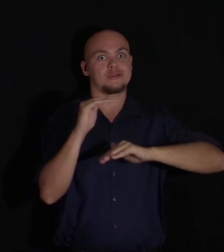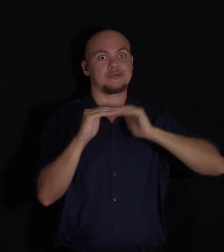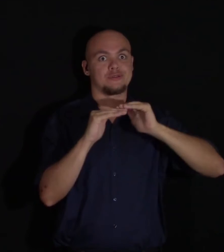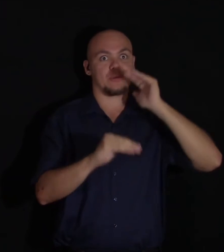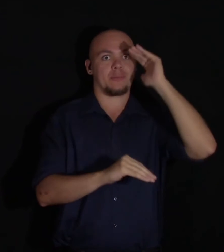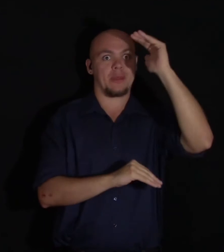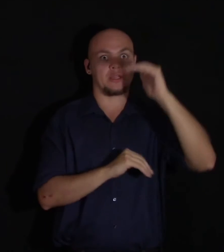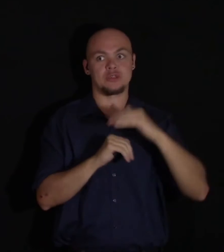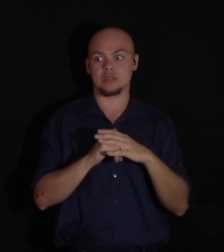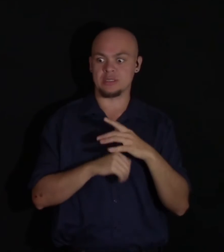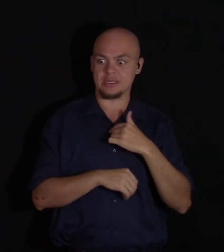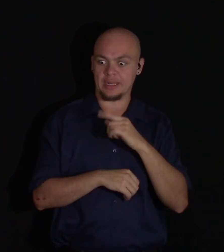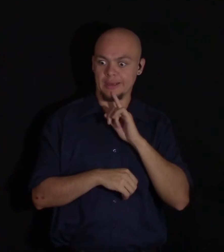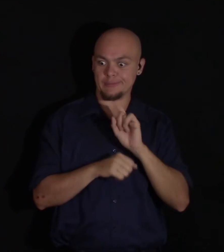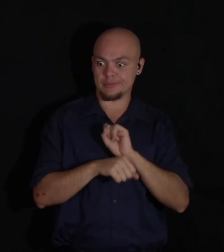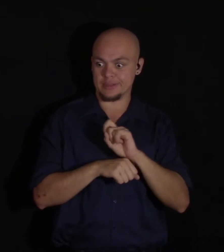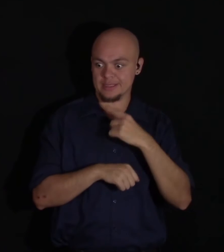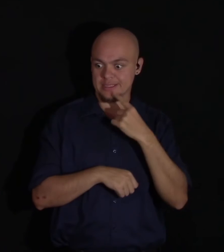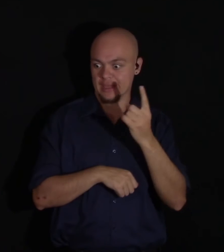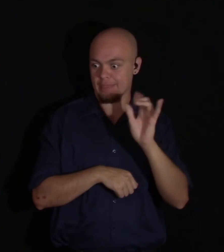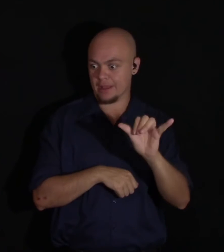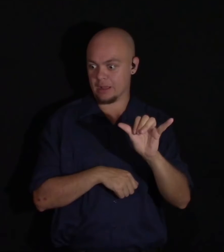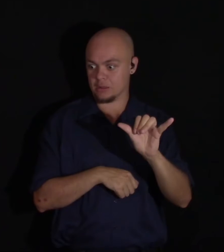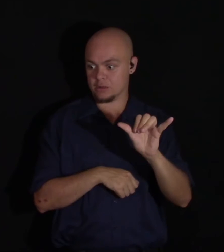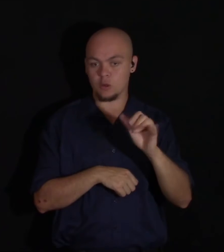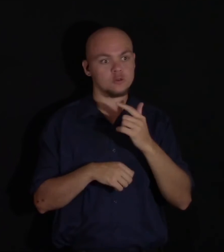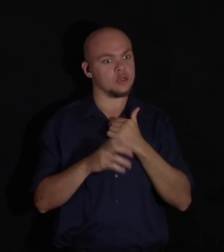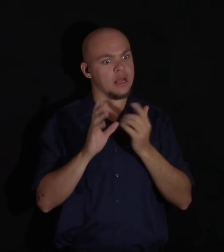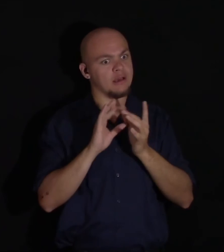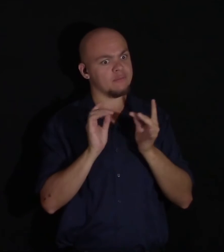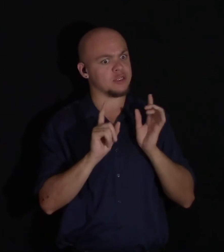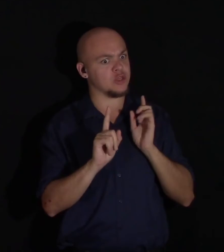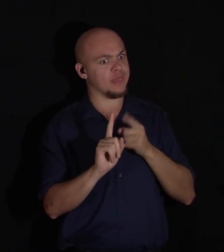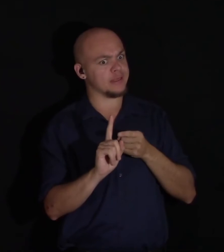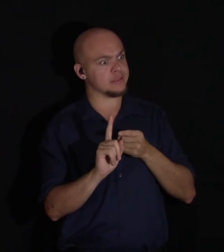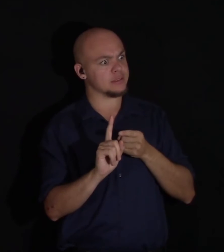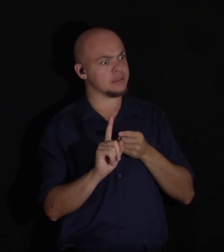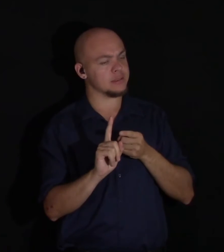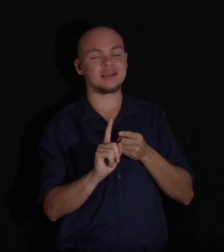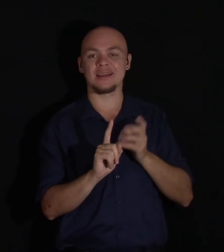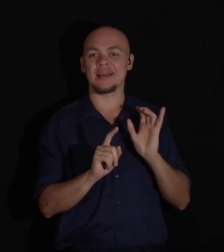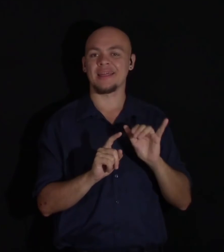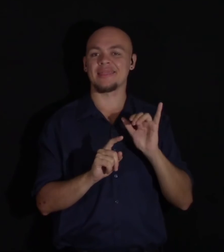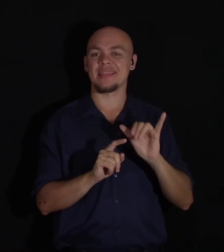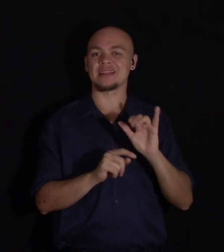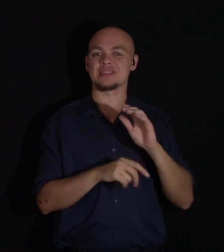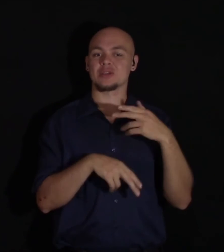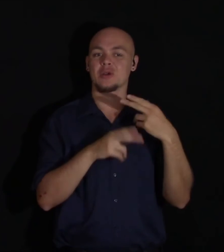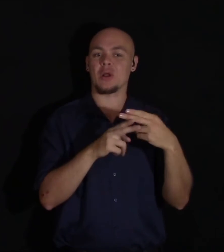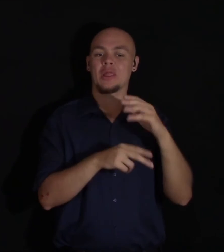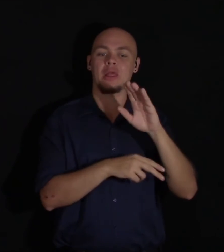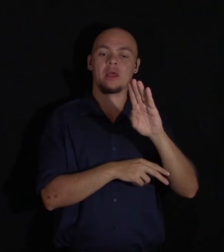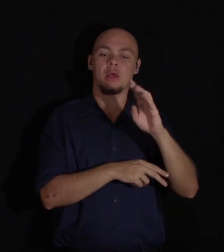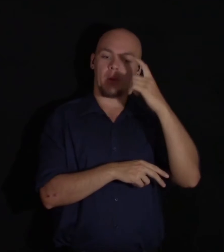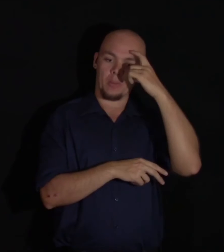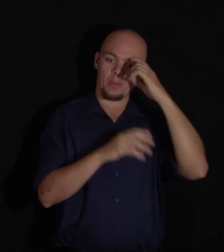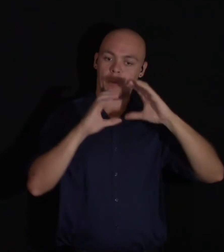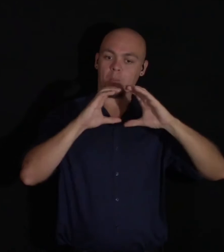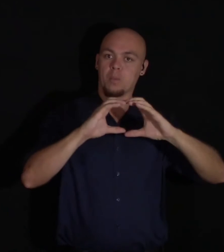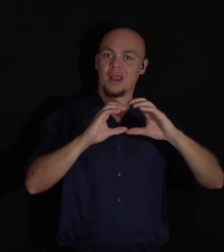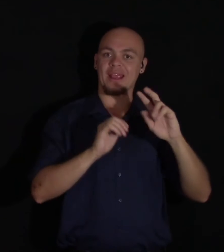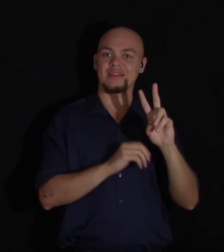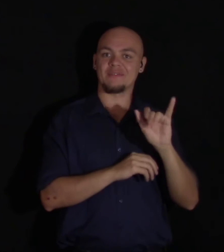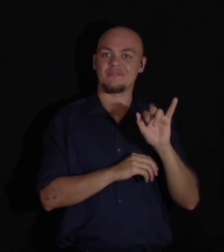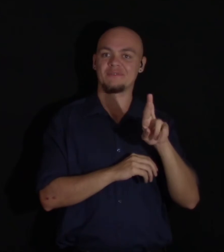Did I really just say that? Should I have mentioned? I call this a brain virus, and left alone, a virus can cause